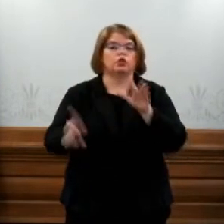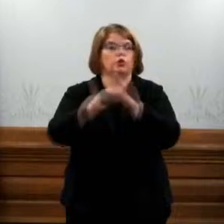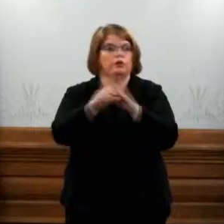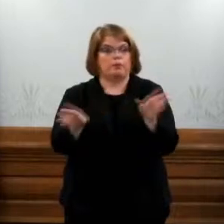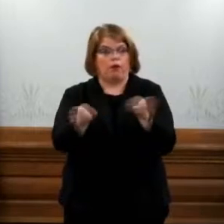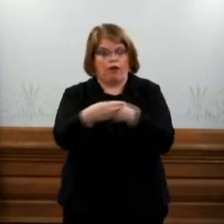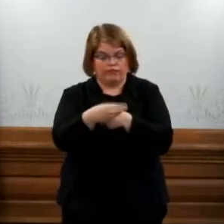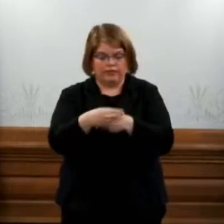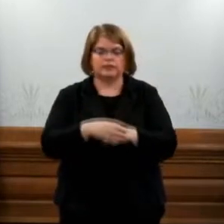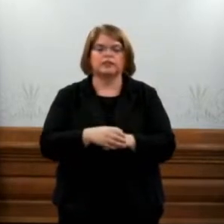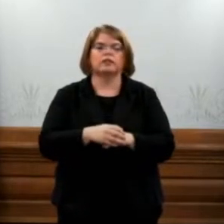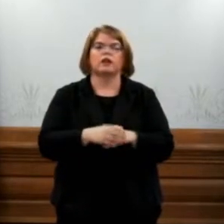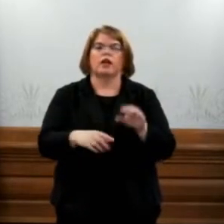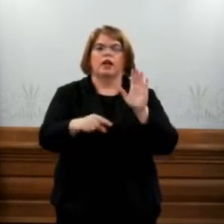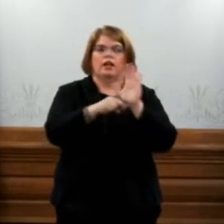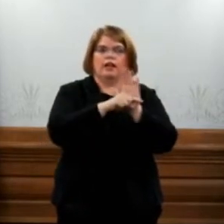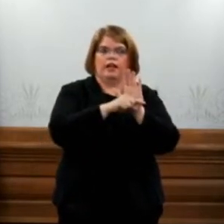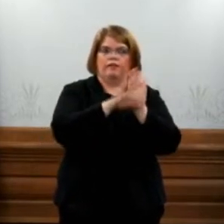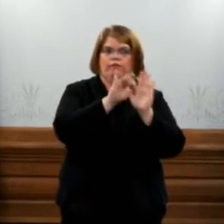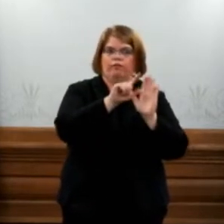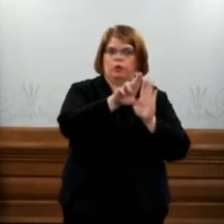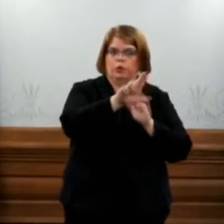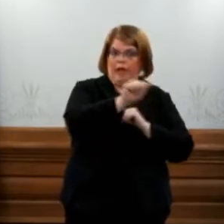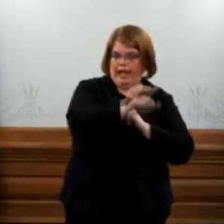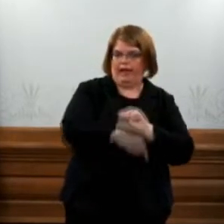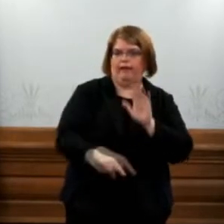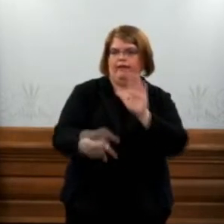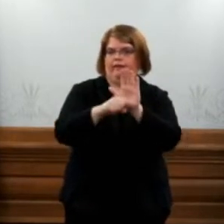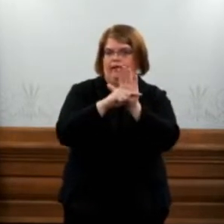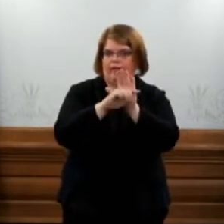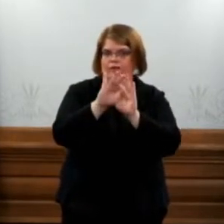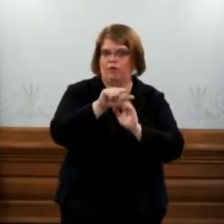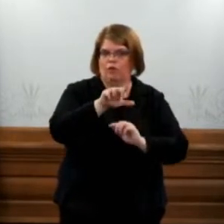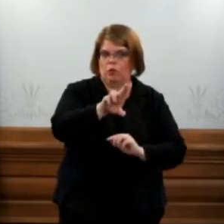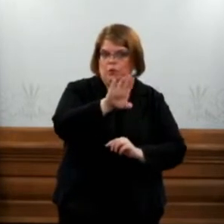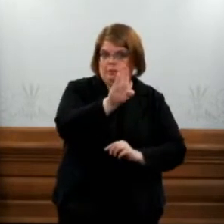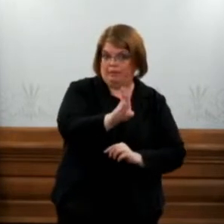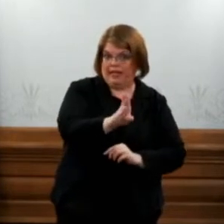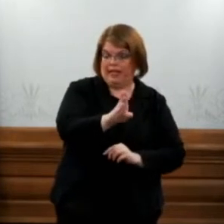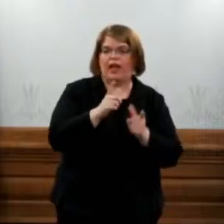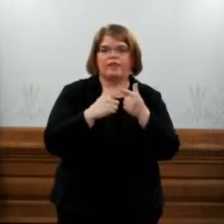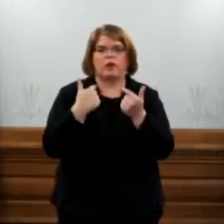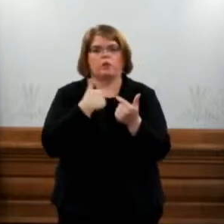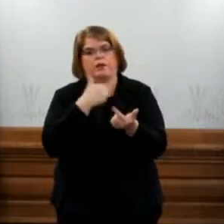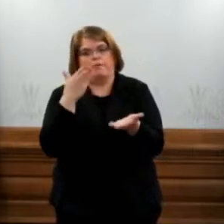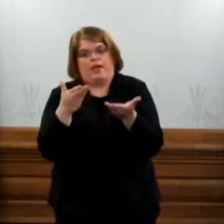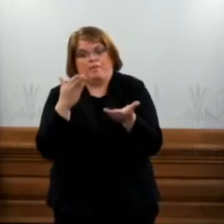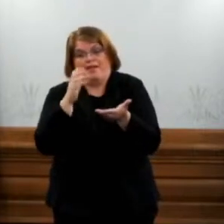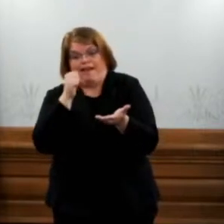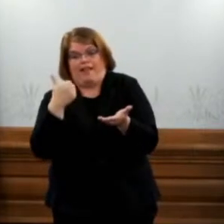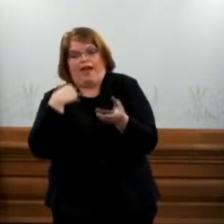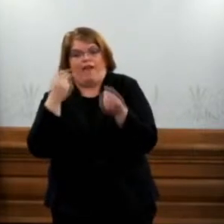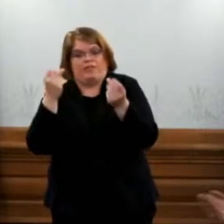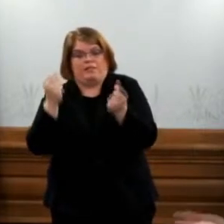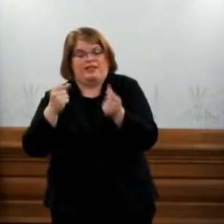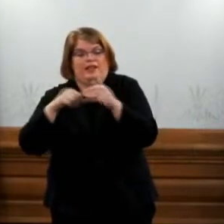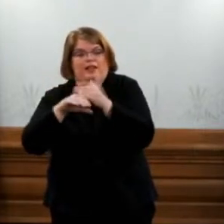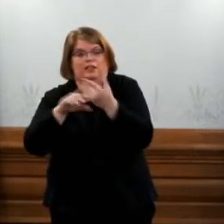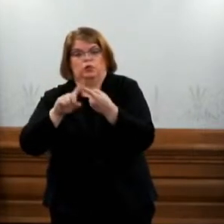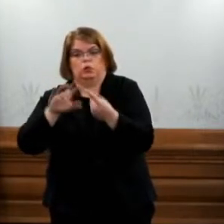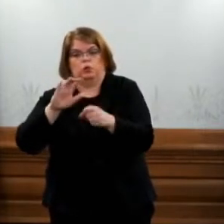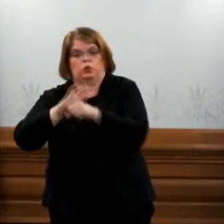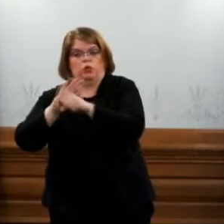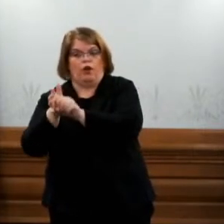negative for influenza A, influenza B, and then we may or may not have immediately access to the COVID-19 result. I don't know